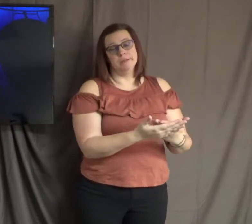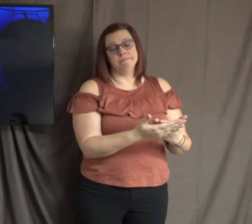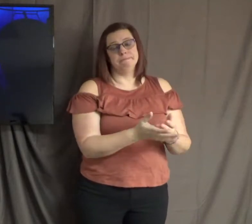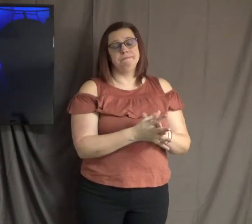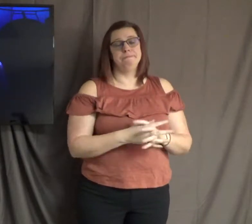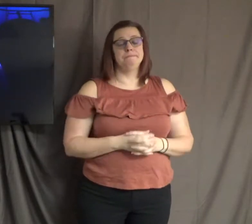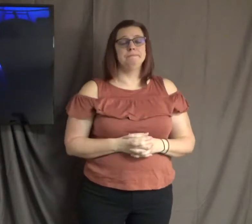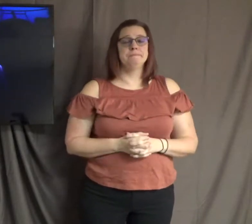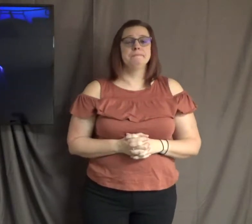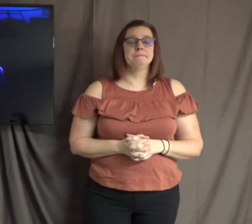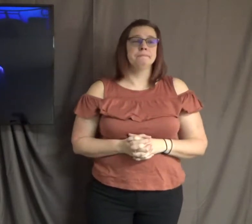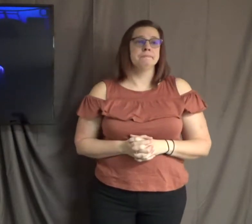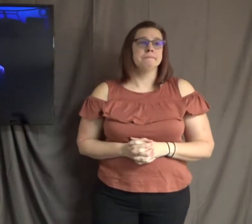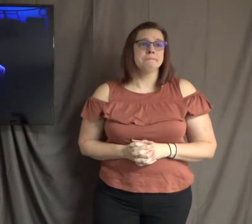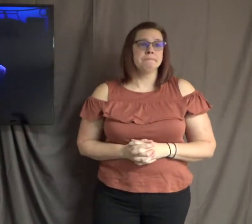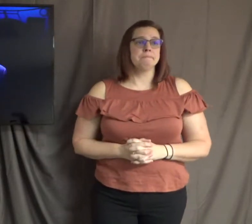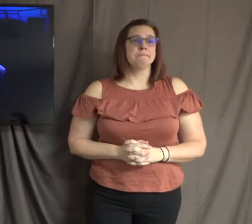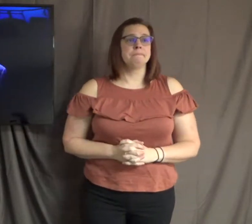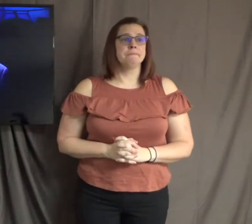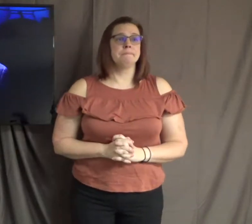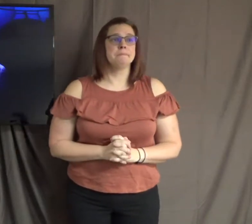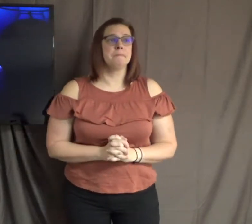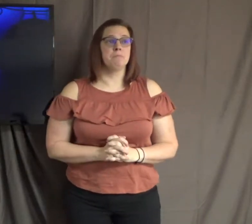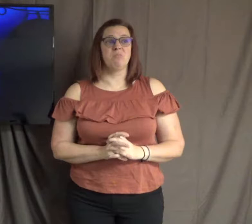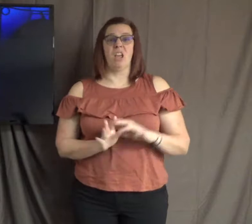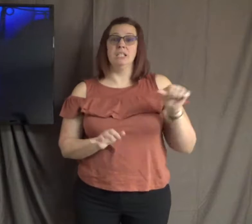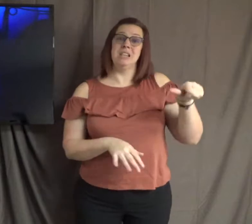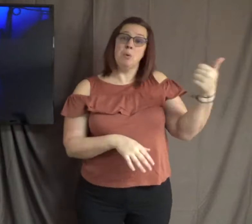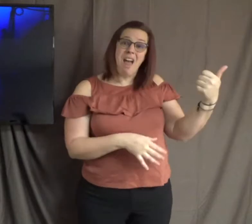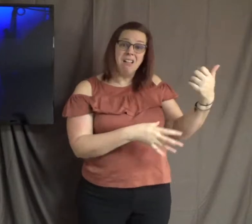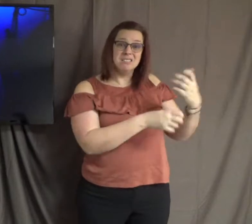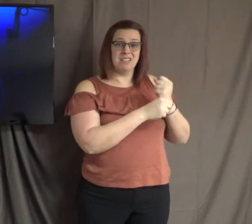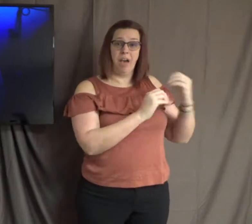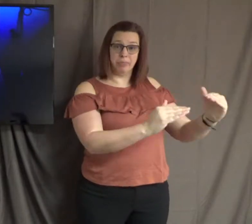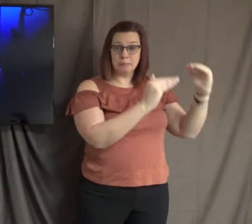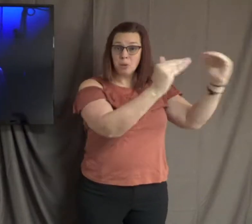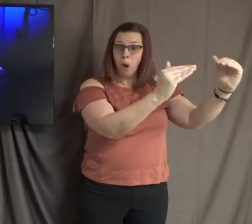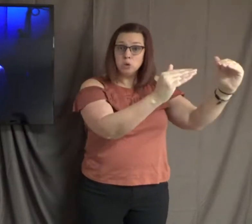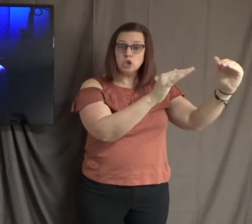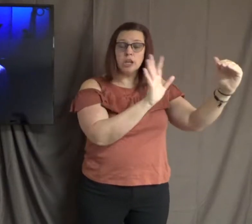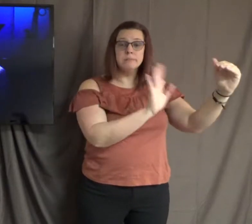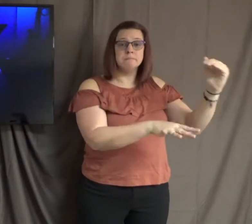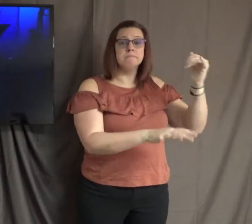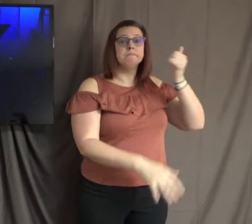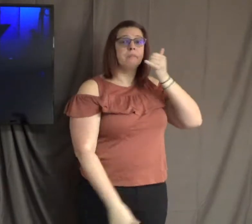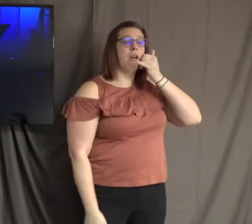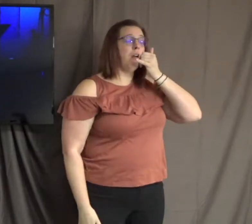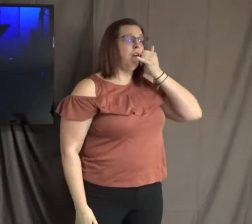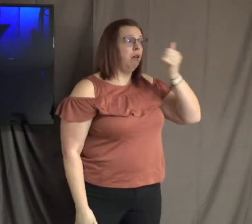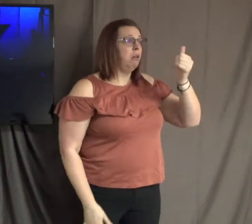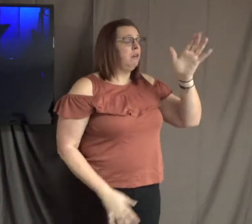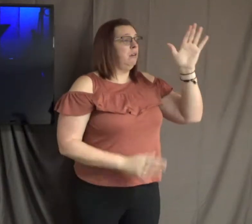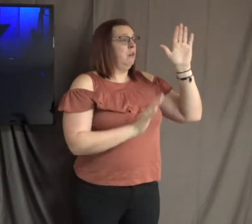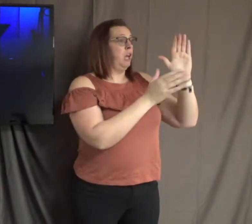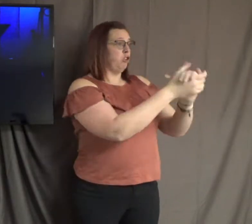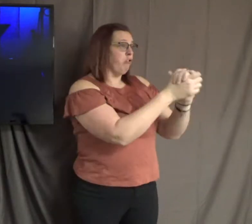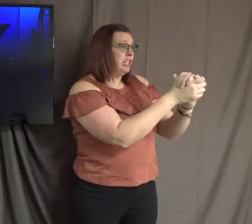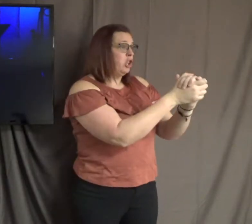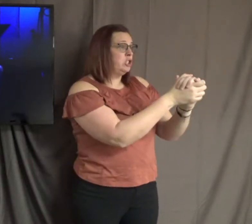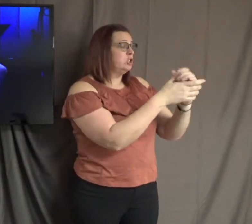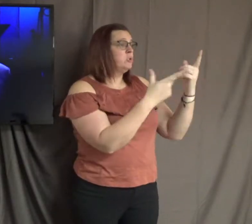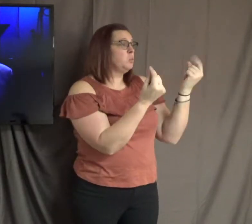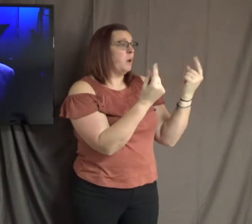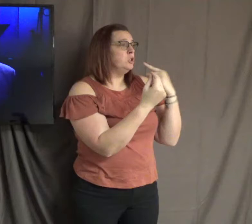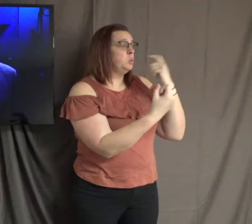work for the highest good. Someone else got that promotion, call them up and say, congratulations, anything I can do to support you, I'm